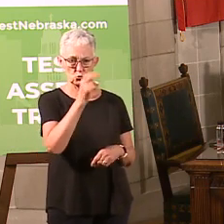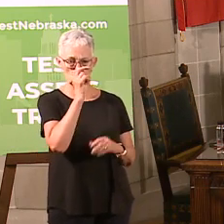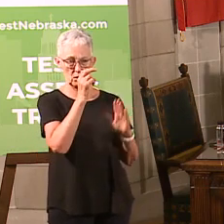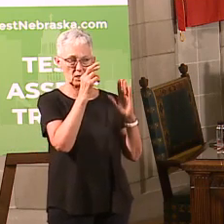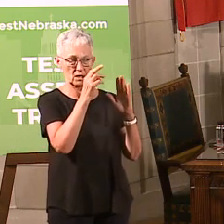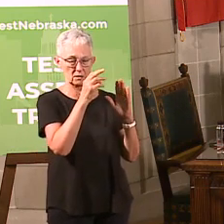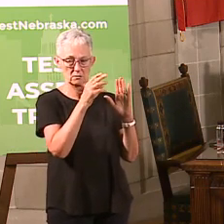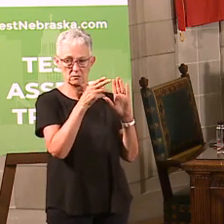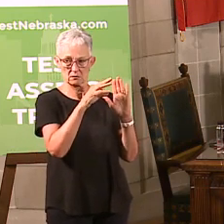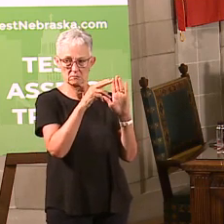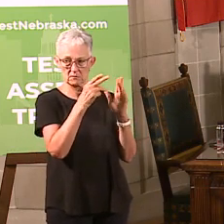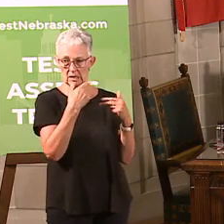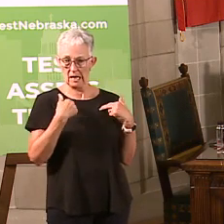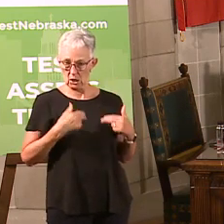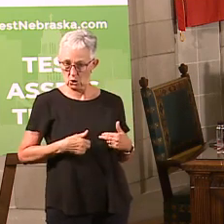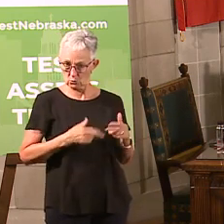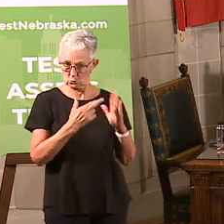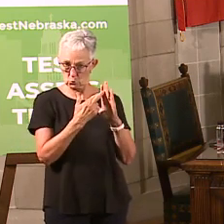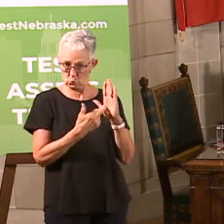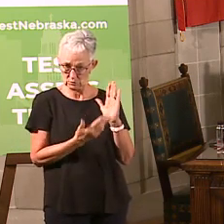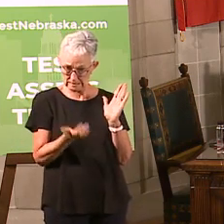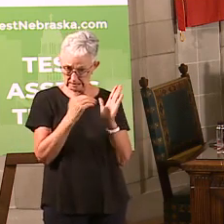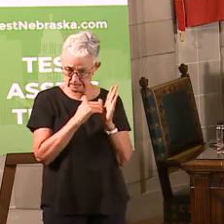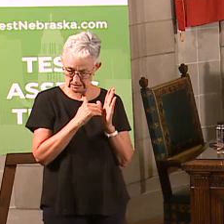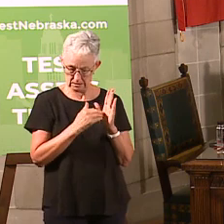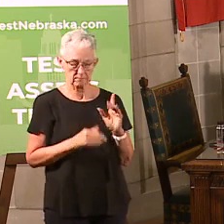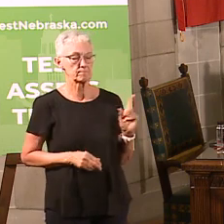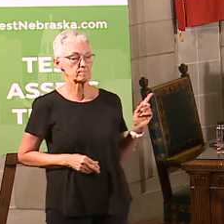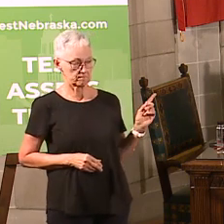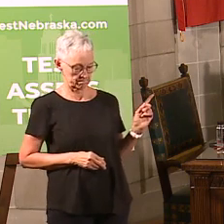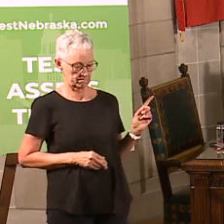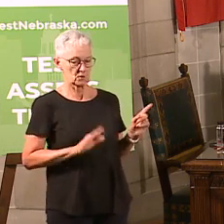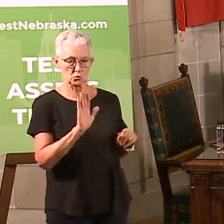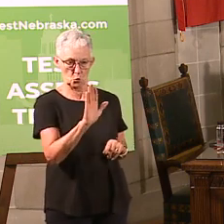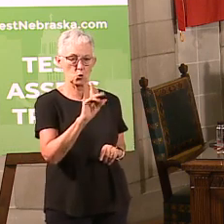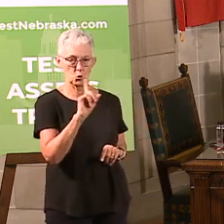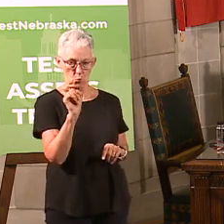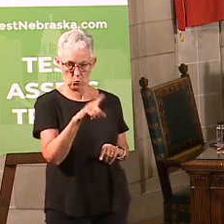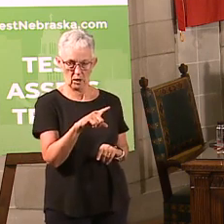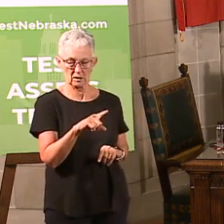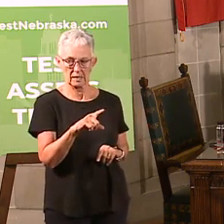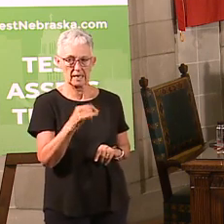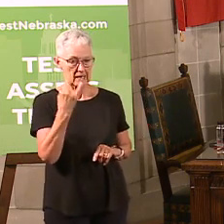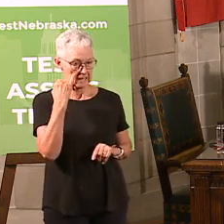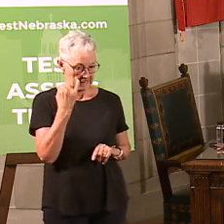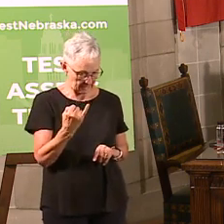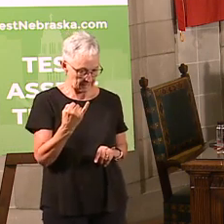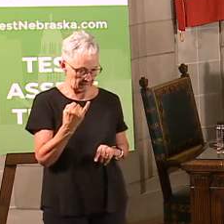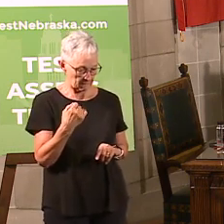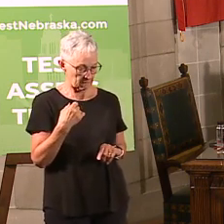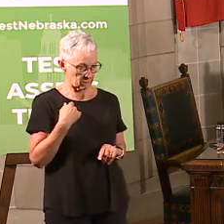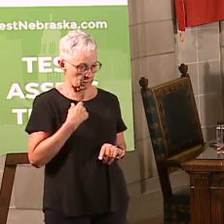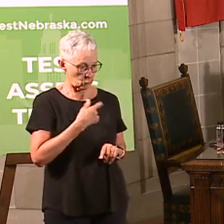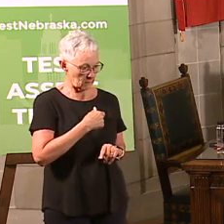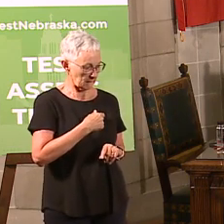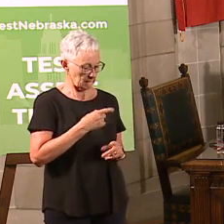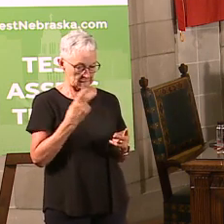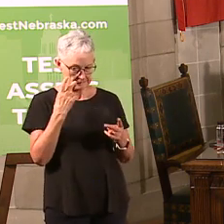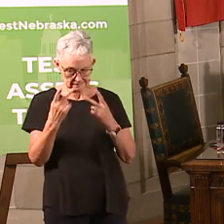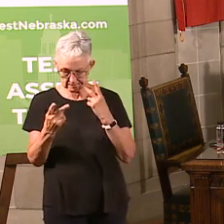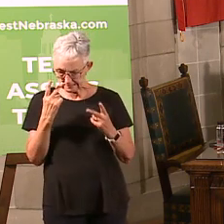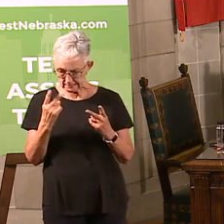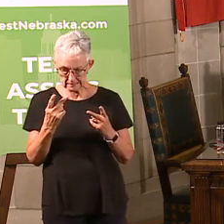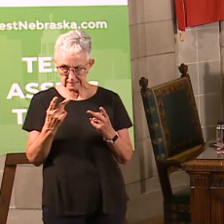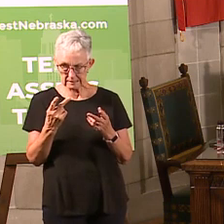42. Sherelle with Fox 42 wants to know, would we put more restrictions in place, and under what conditions would we put those restrictions in place